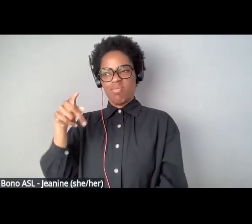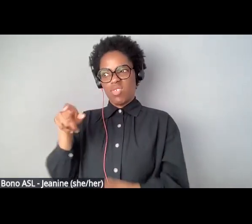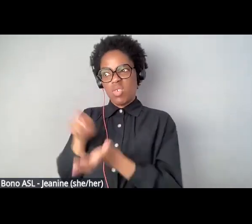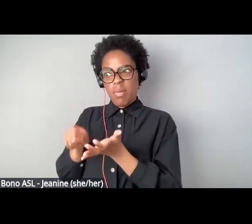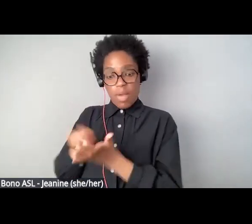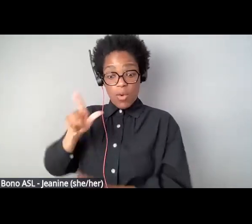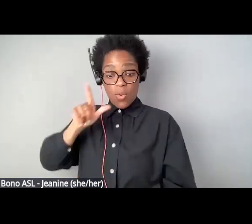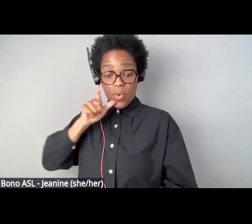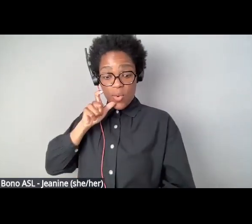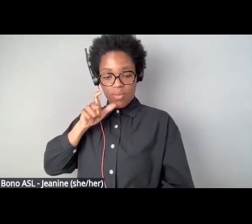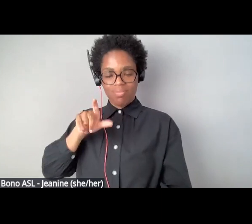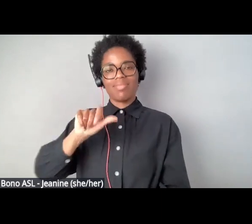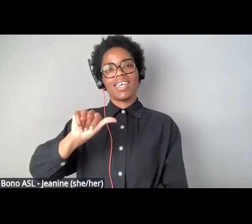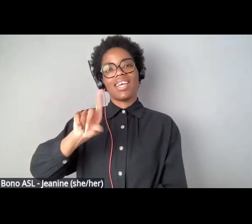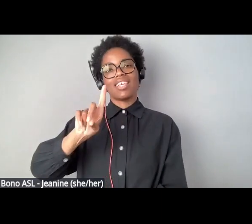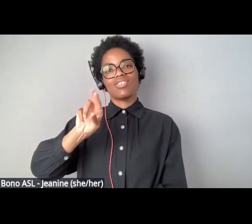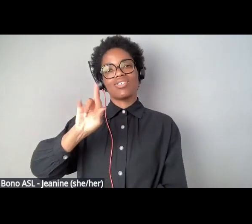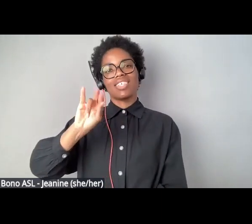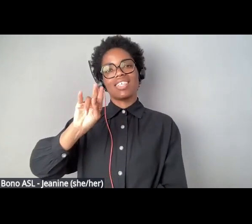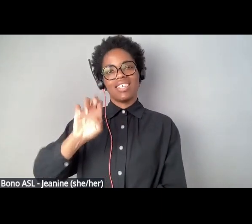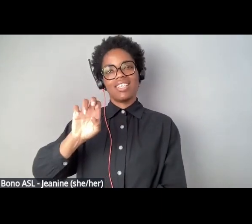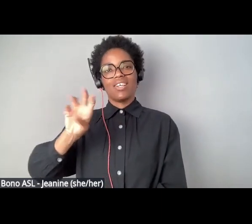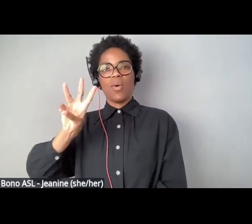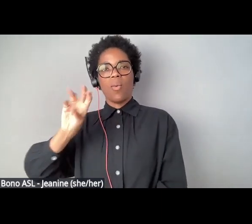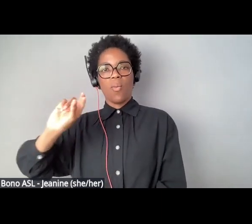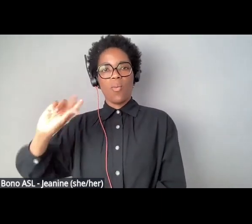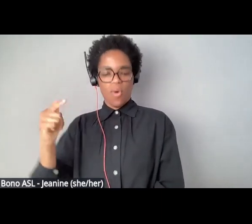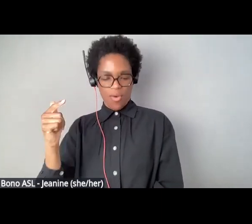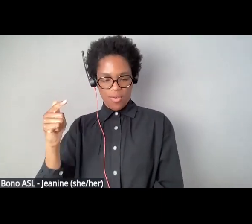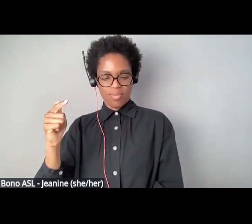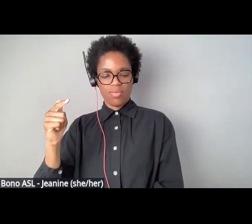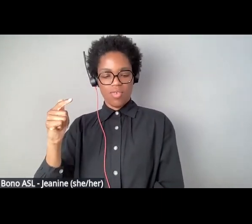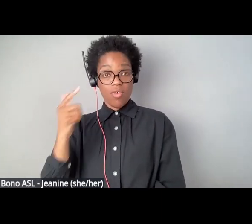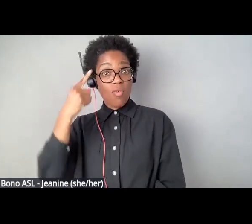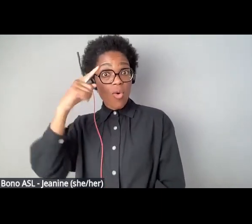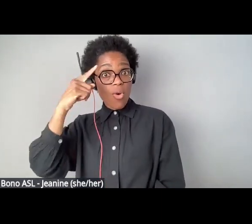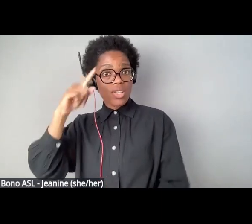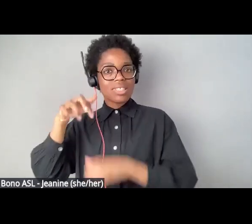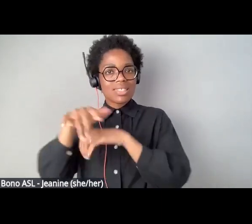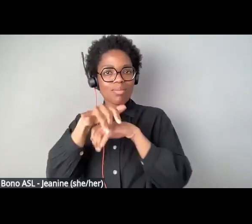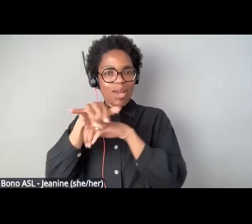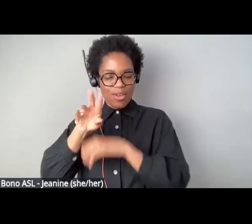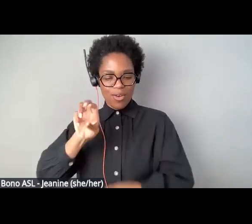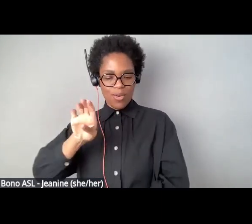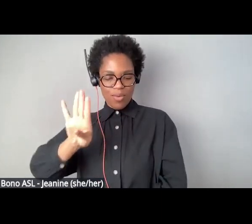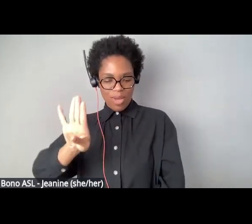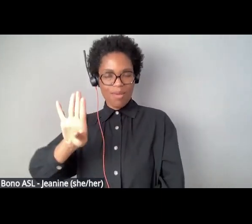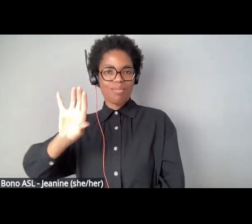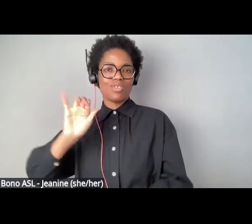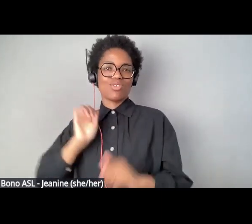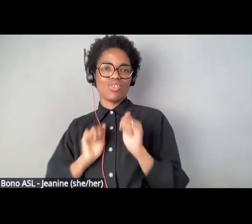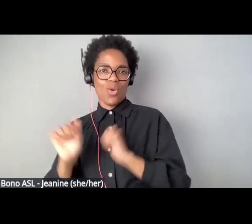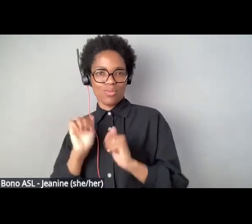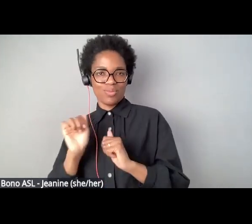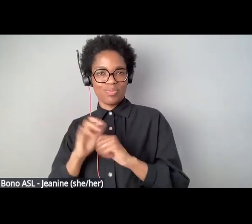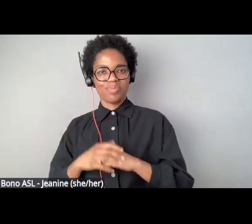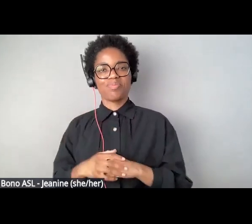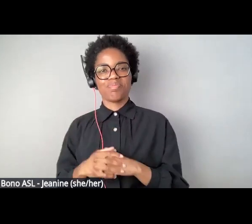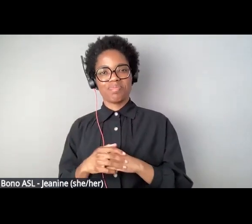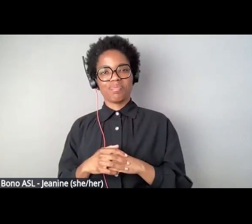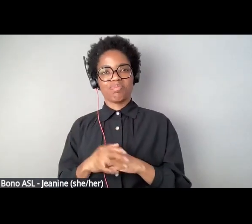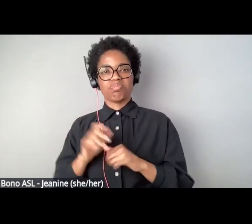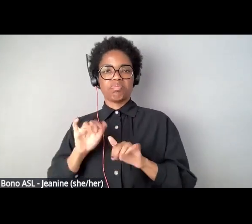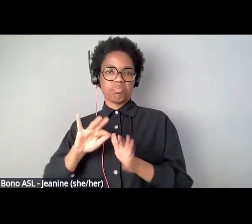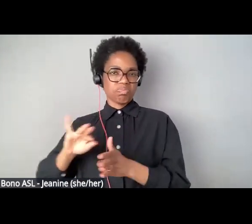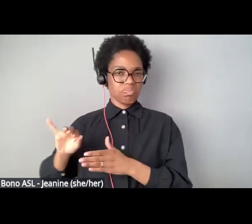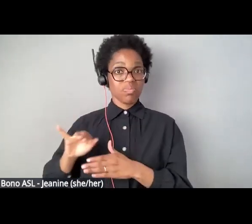Technologies, structures, and ways of thinking. I want you to know that I cut a rant about Google and AI right now.